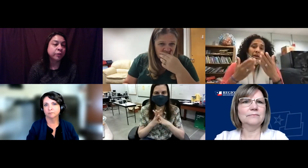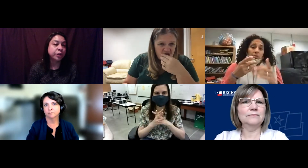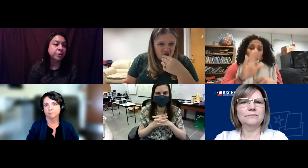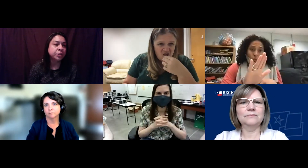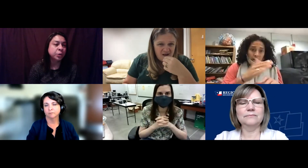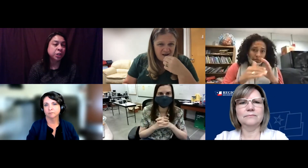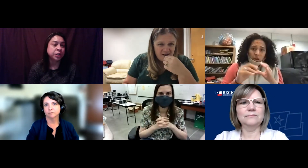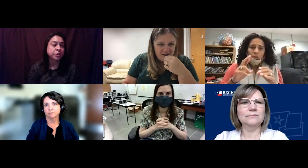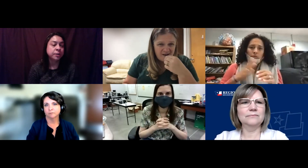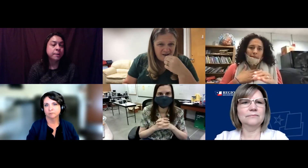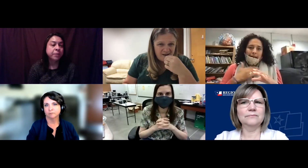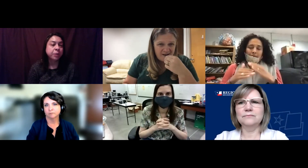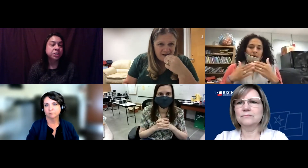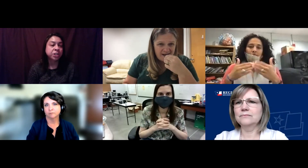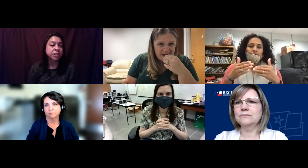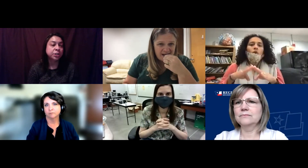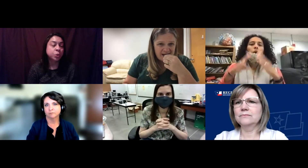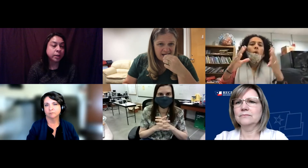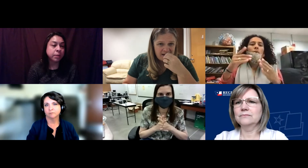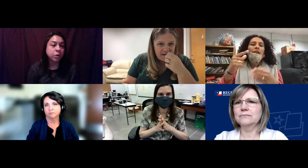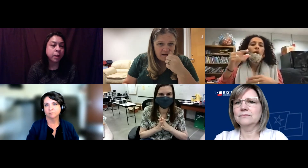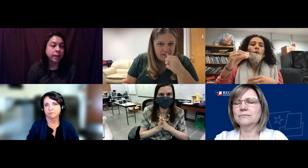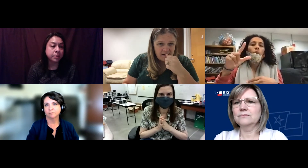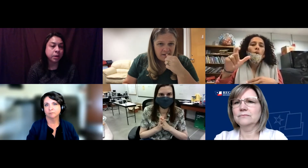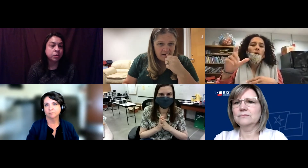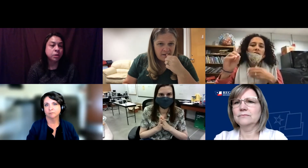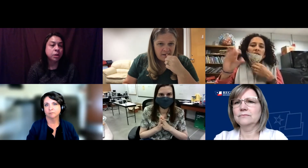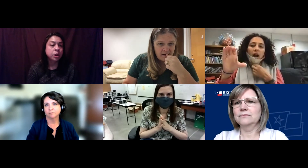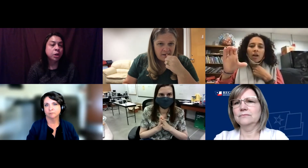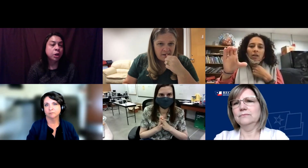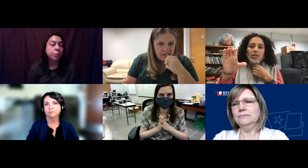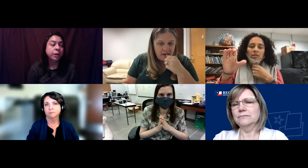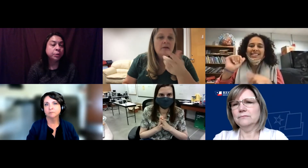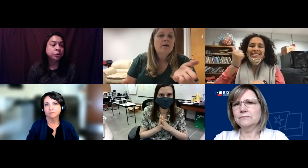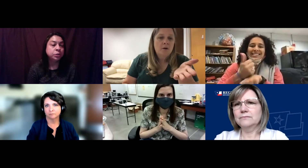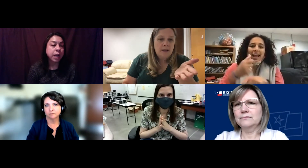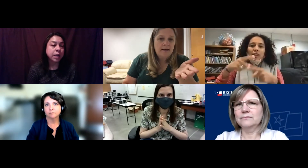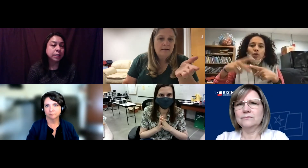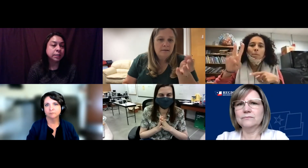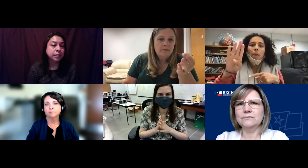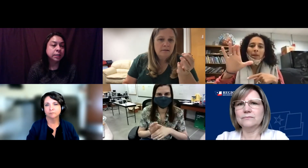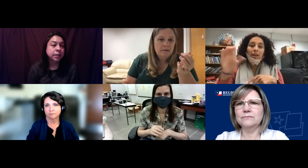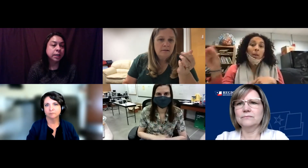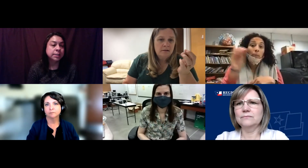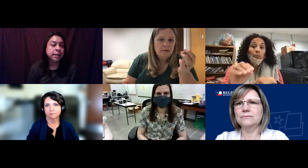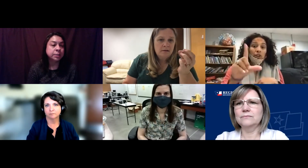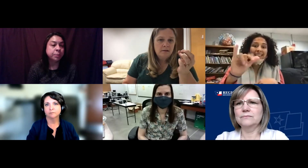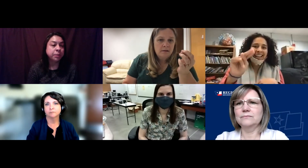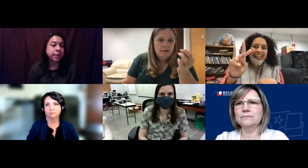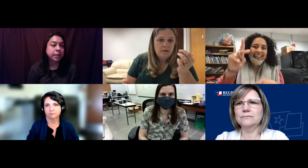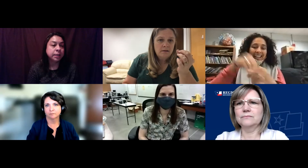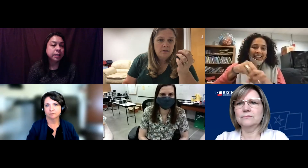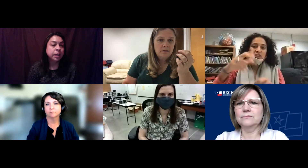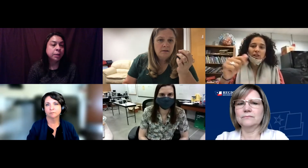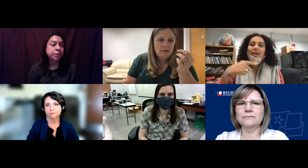the work for you. So what should I do? I would suggest either your email or my email, open up a Google Doc and set it to